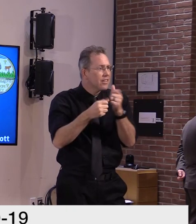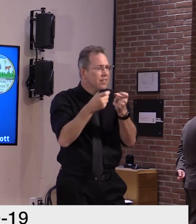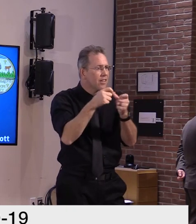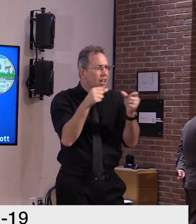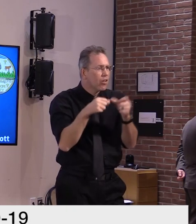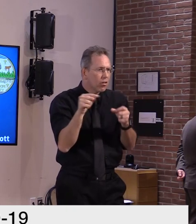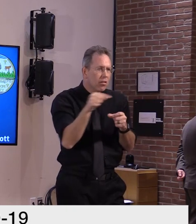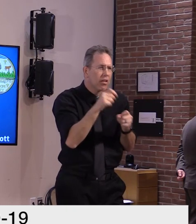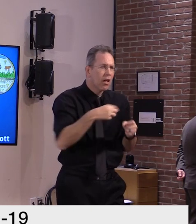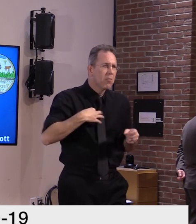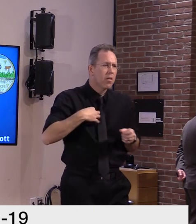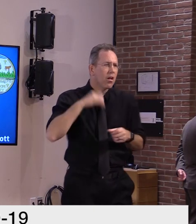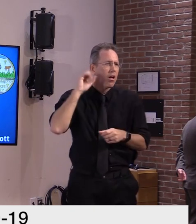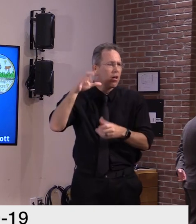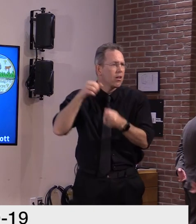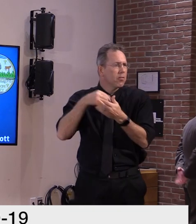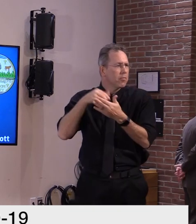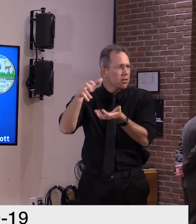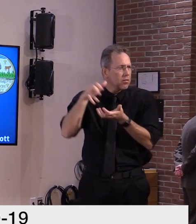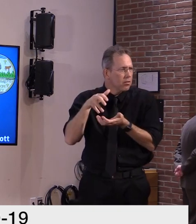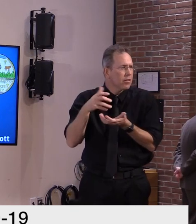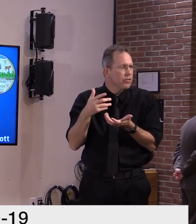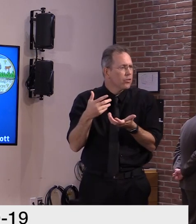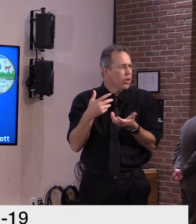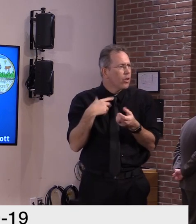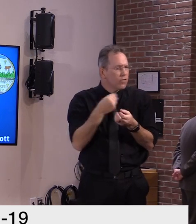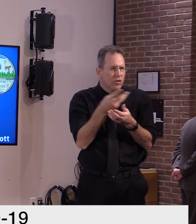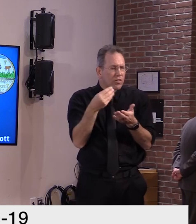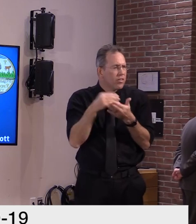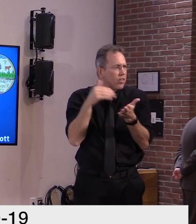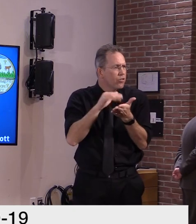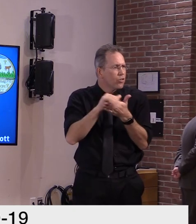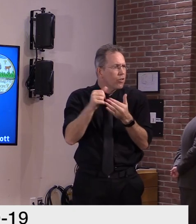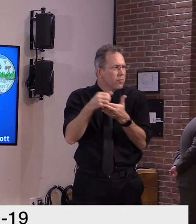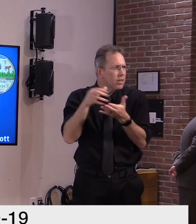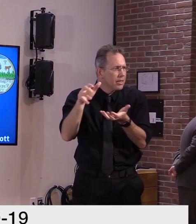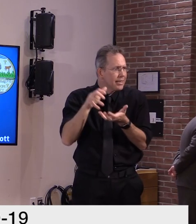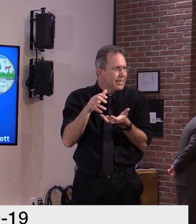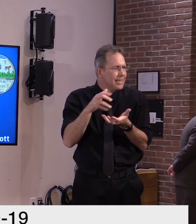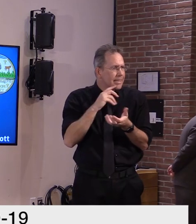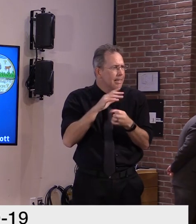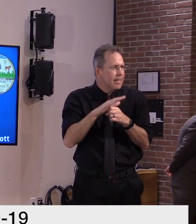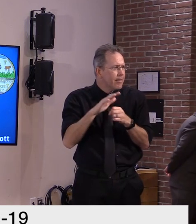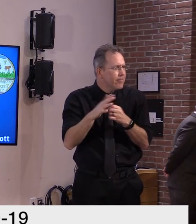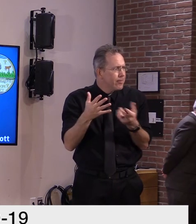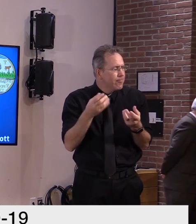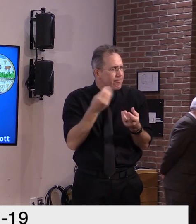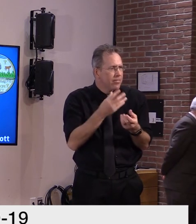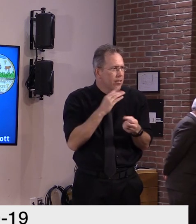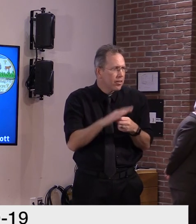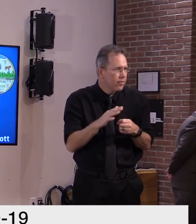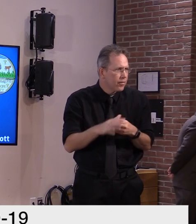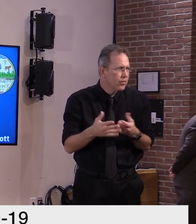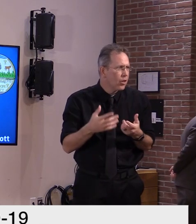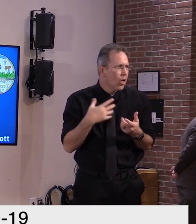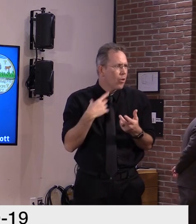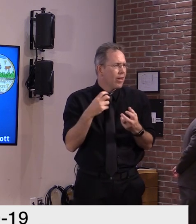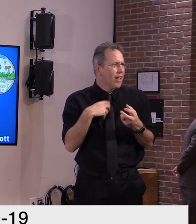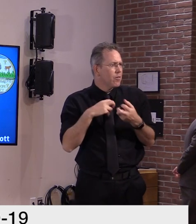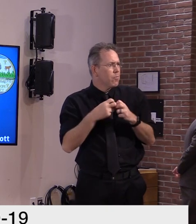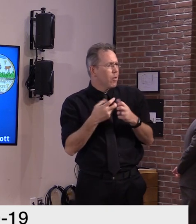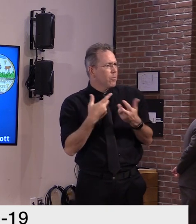Grant Program. And that's not enough, but that's why we've done those programs, because the travel policies, the